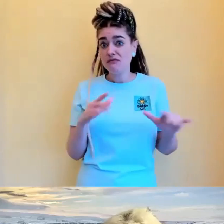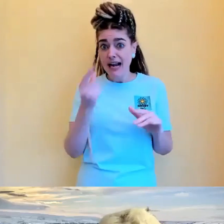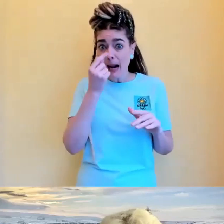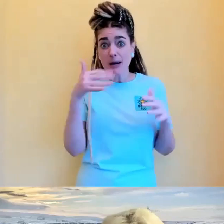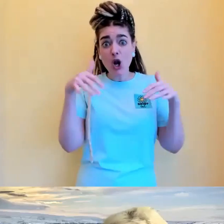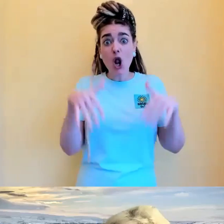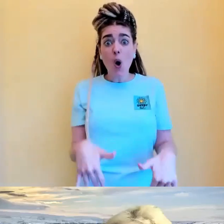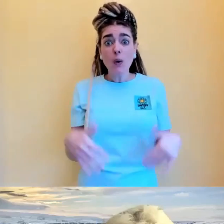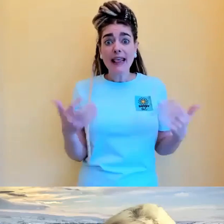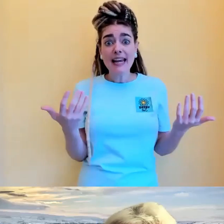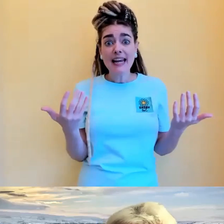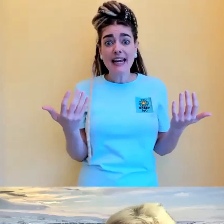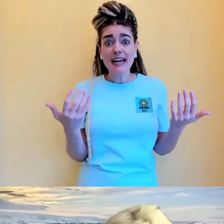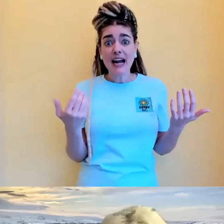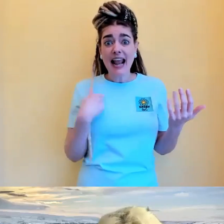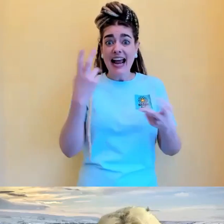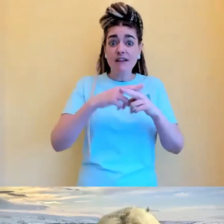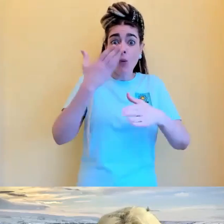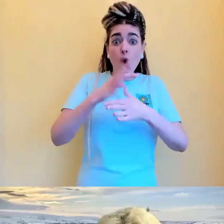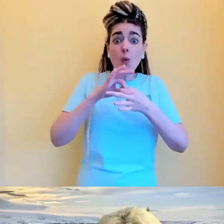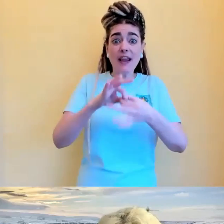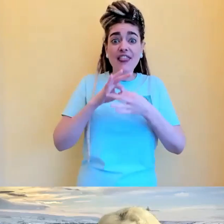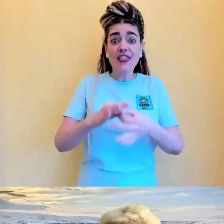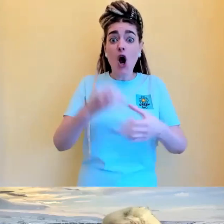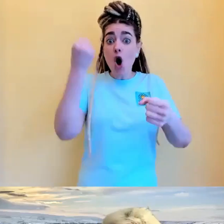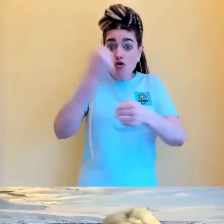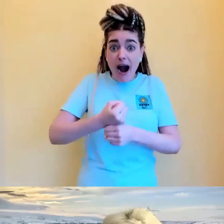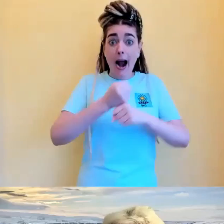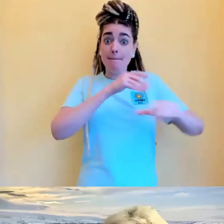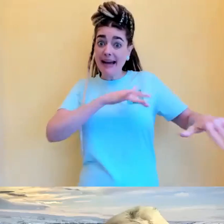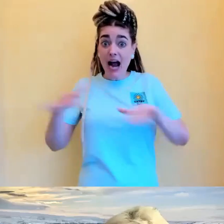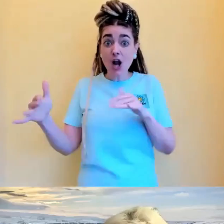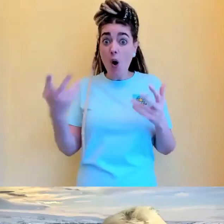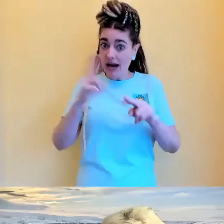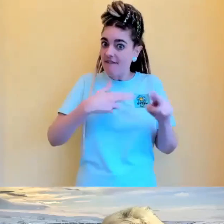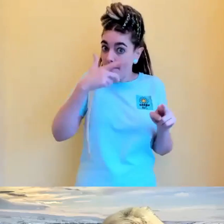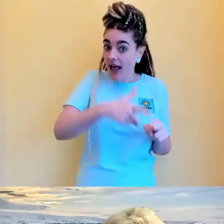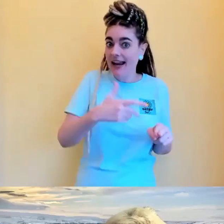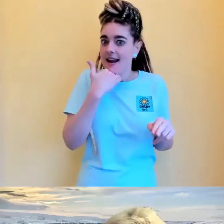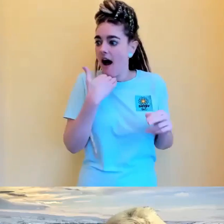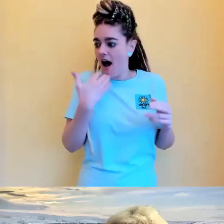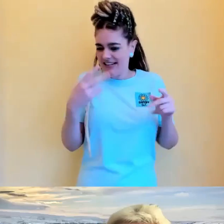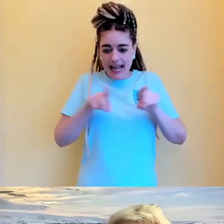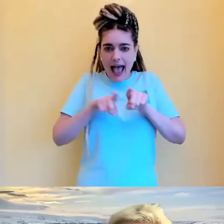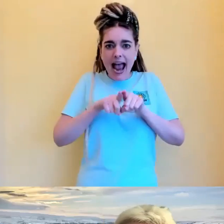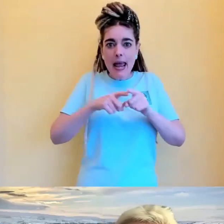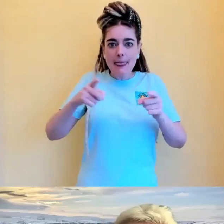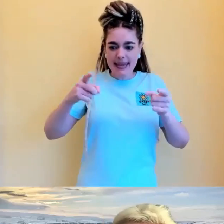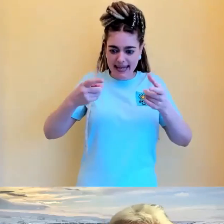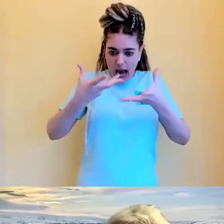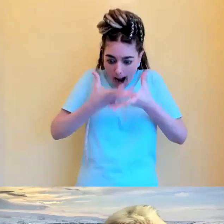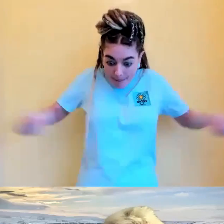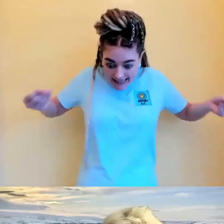a beautiful grand piano, if you're lucky enough to, and looking at the abyss from the seat. So they